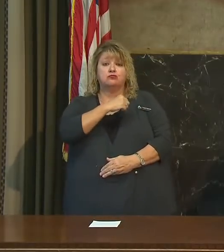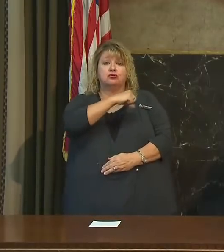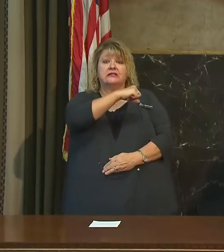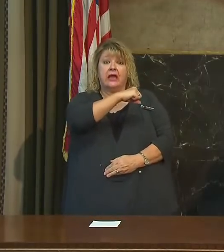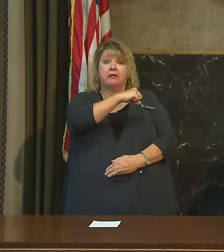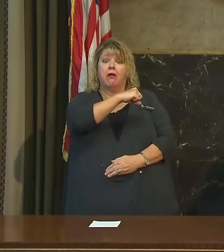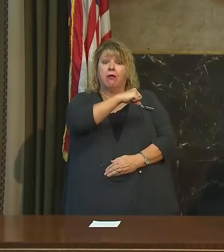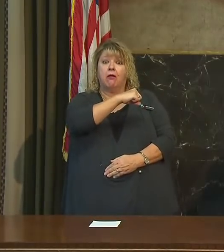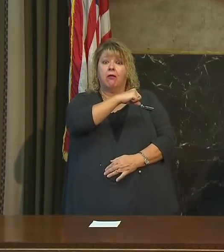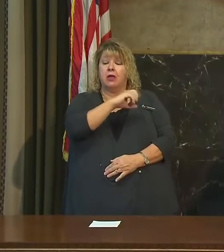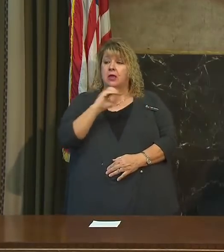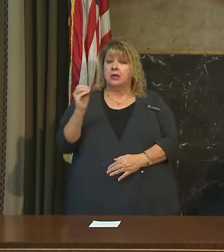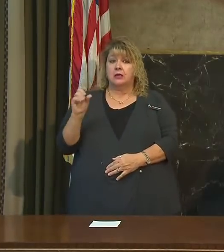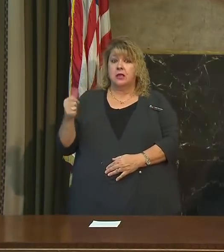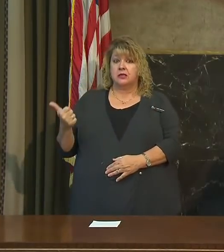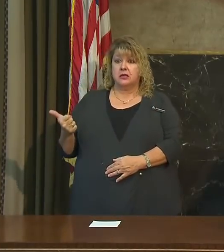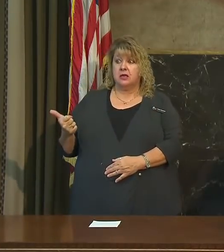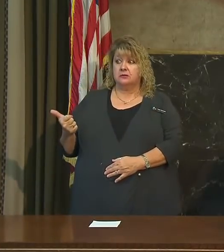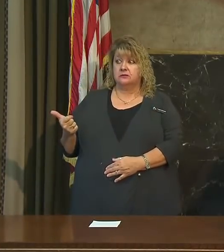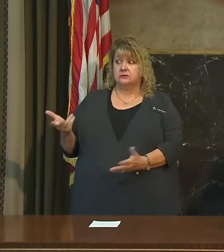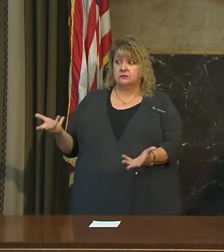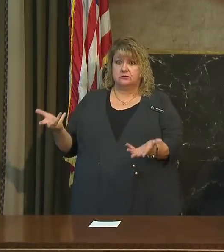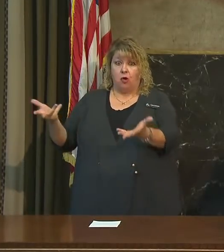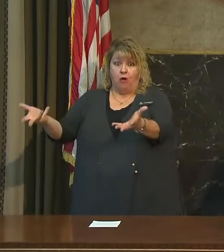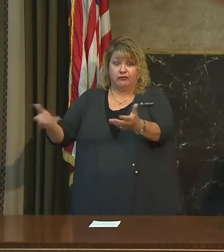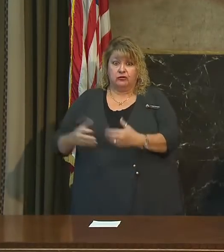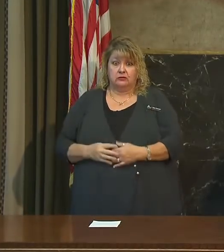else offers them.